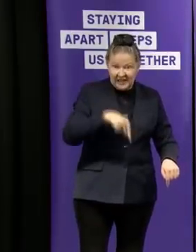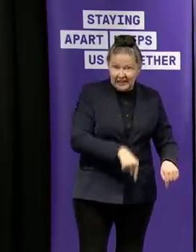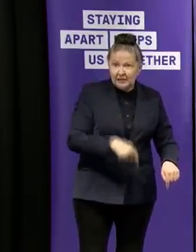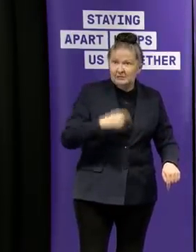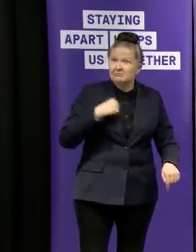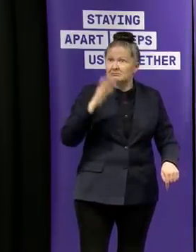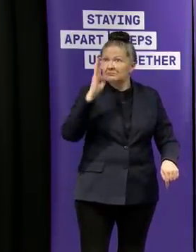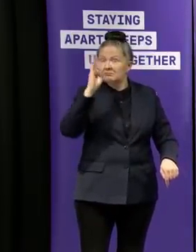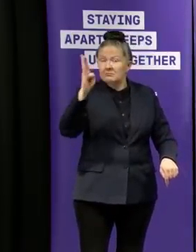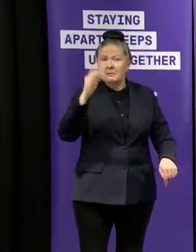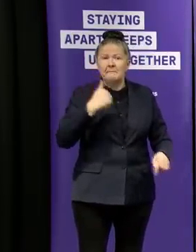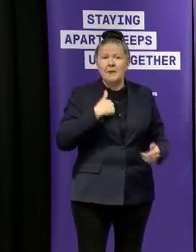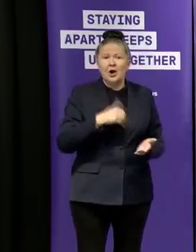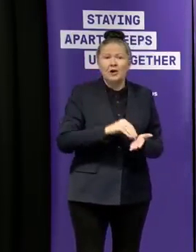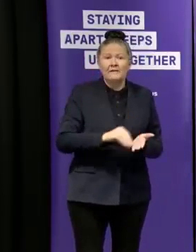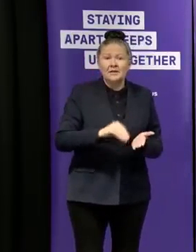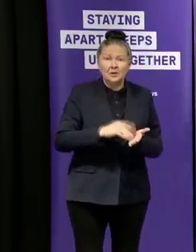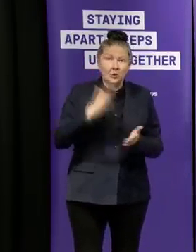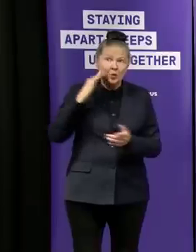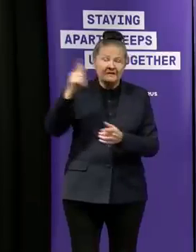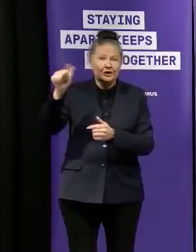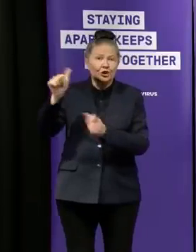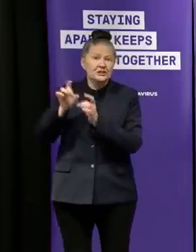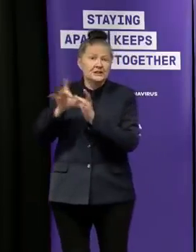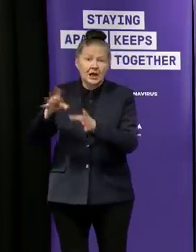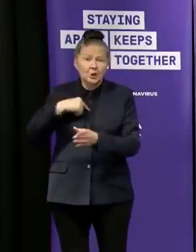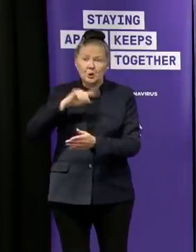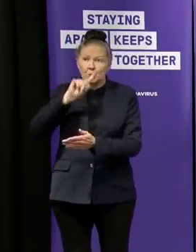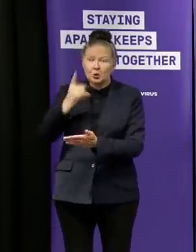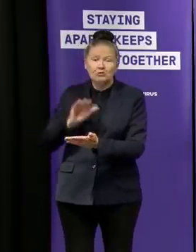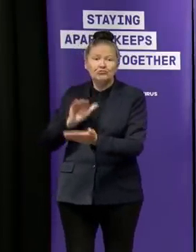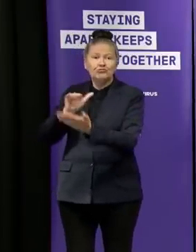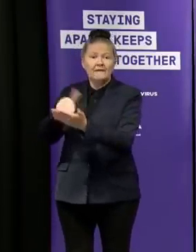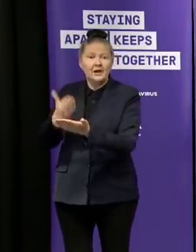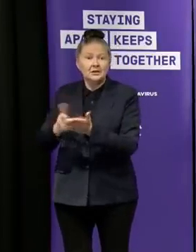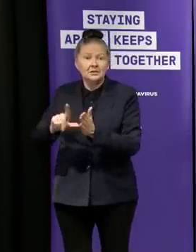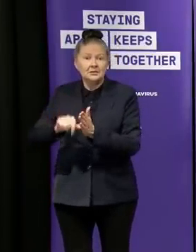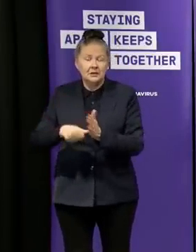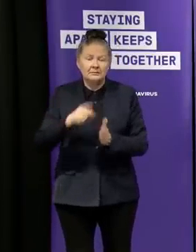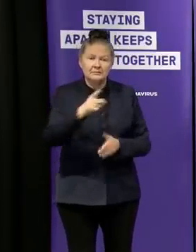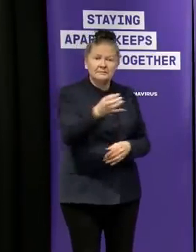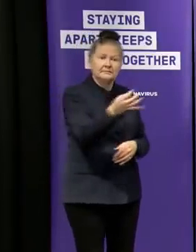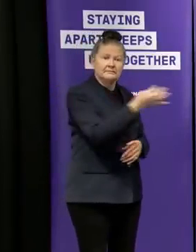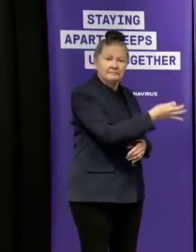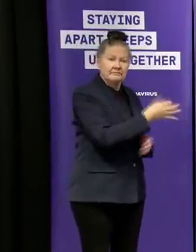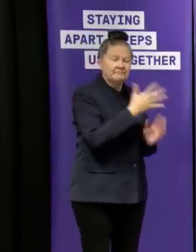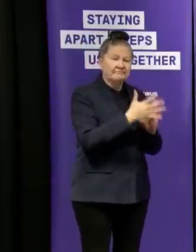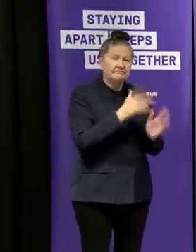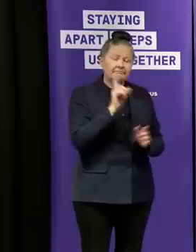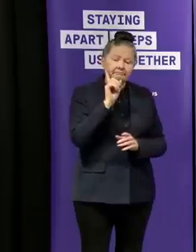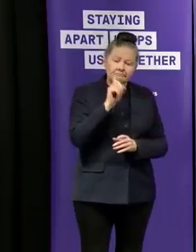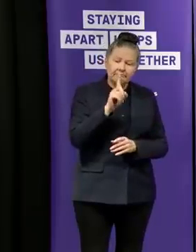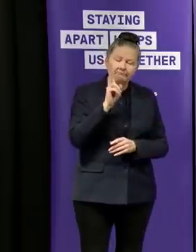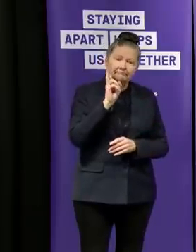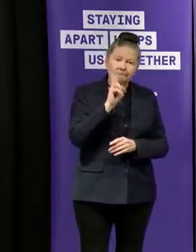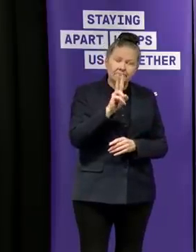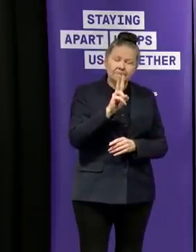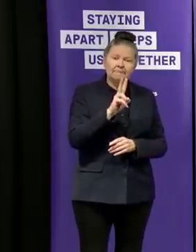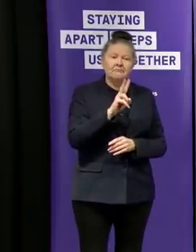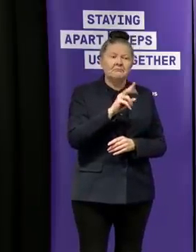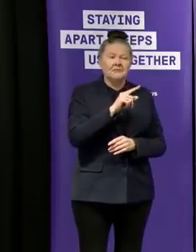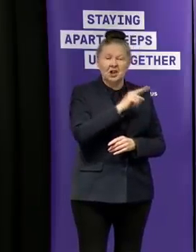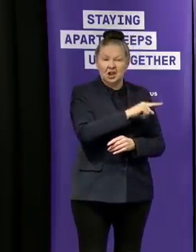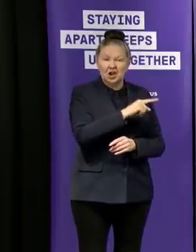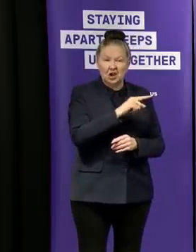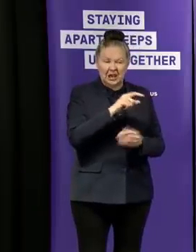here at the time that it started, so I couldn't get there on time. I suppose it's just in the last 2 days we've seen emails that you were